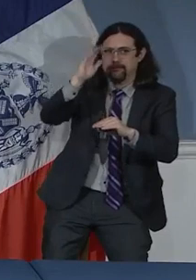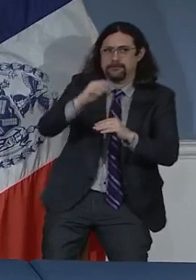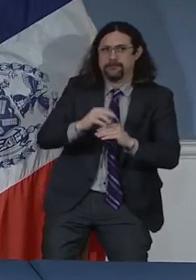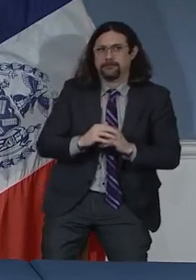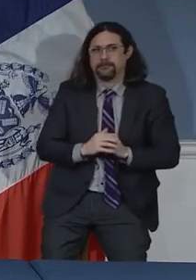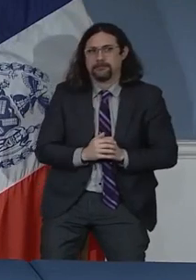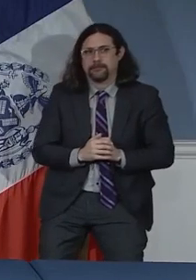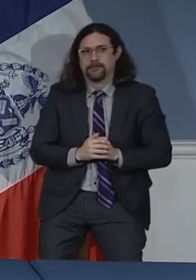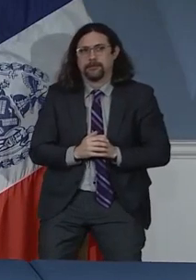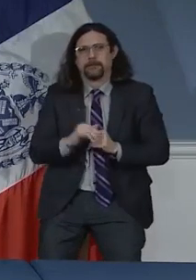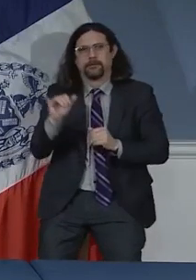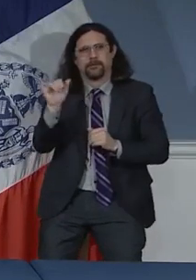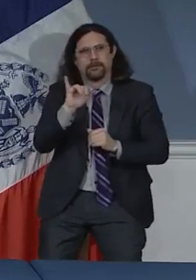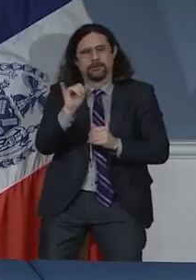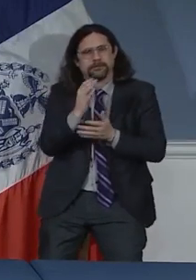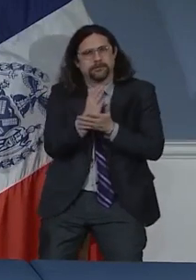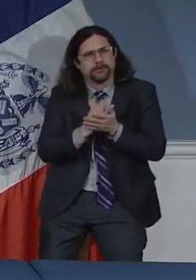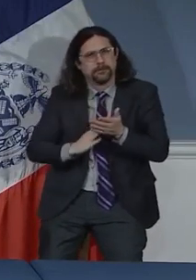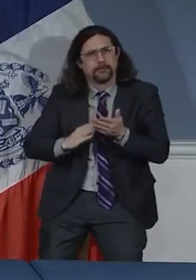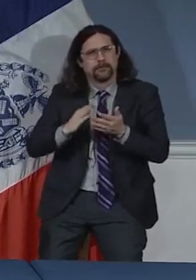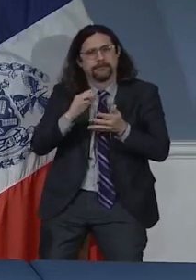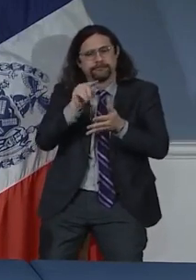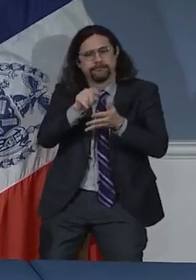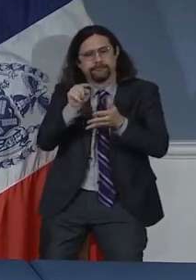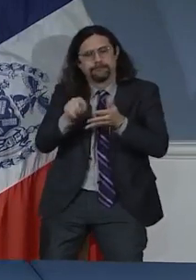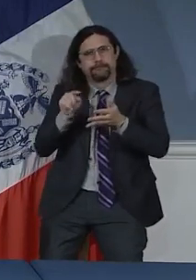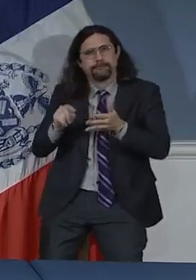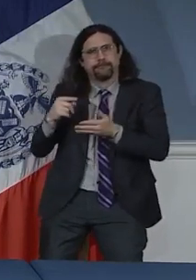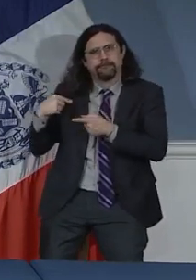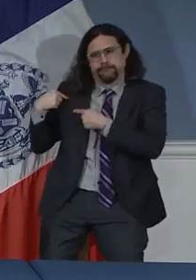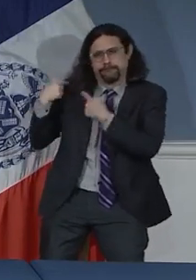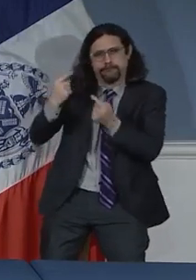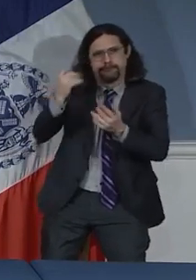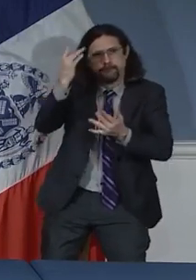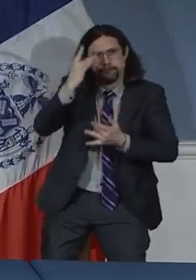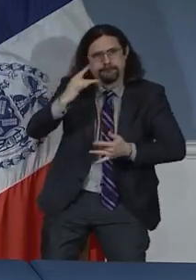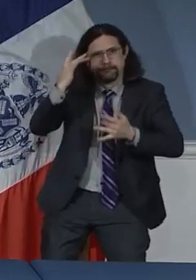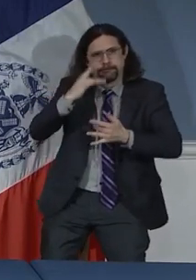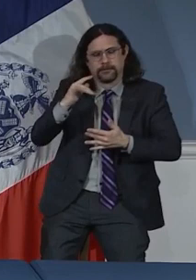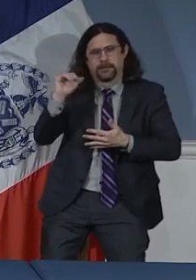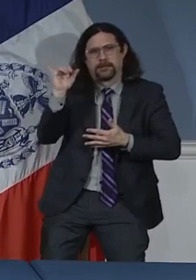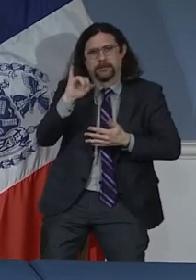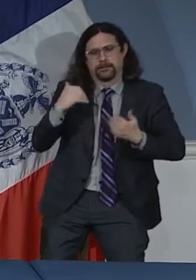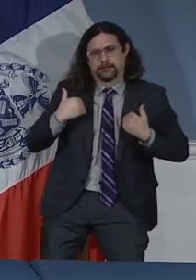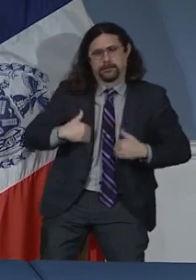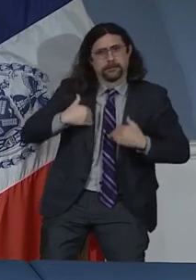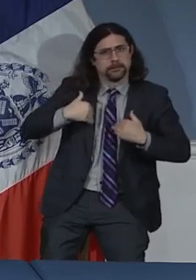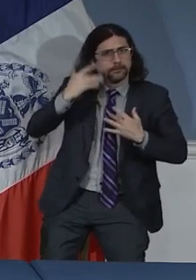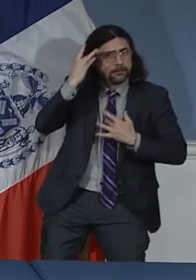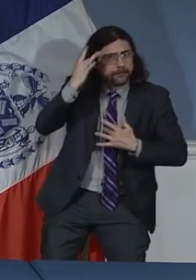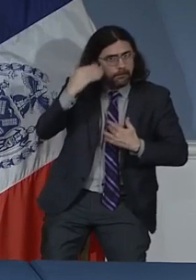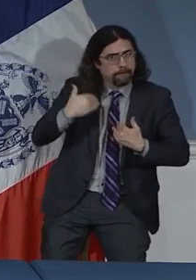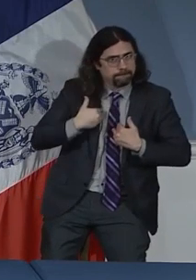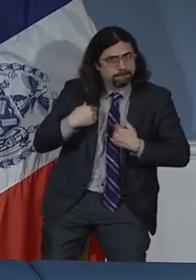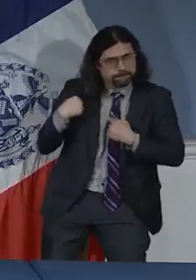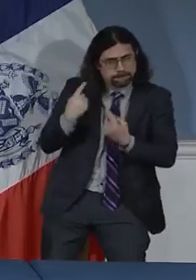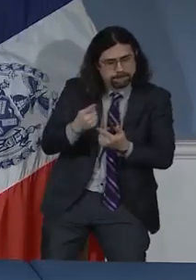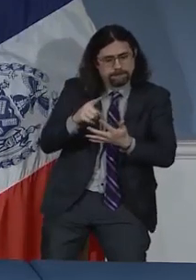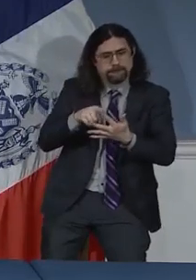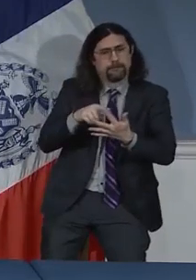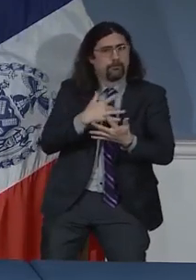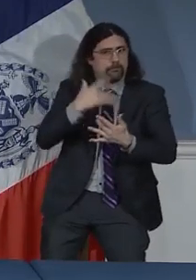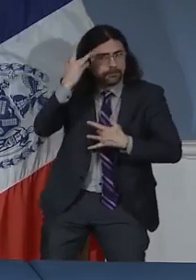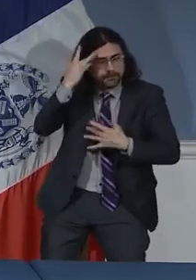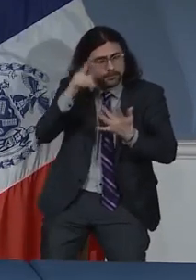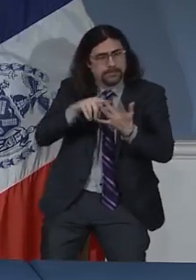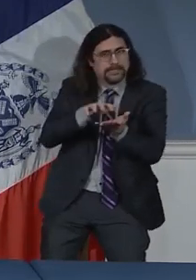cancer, and compromised immune system. For those people, particularly if they're over 50, we're worried. And we need them to take